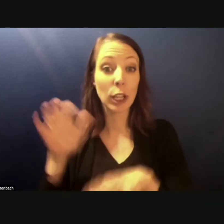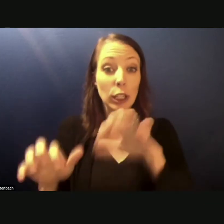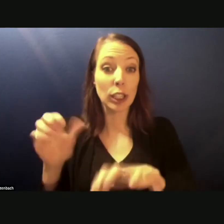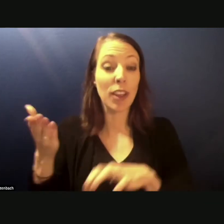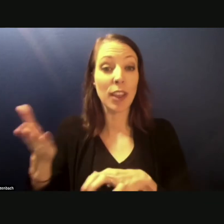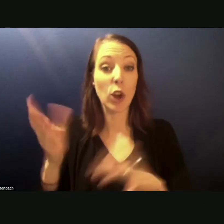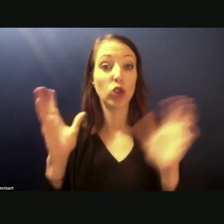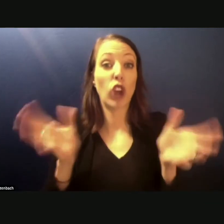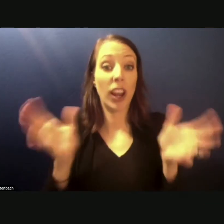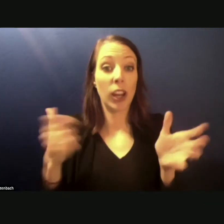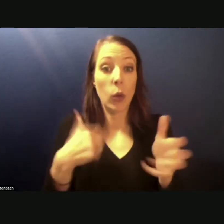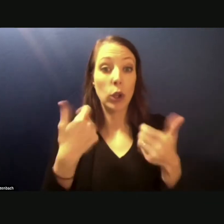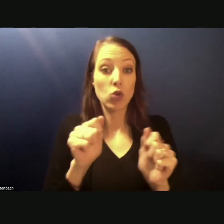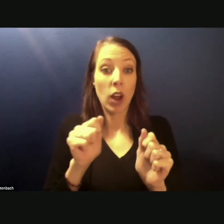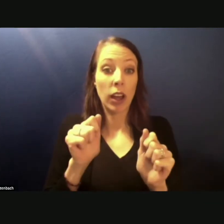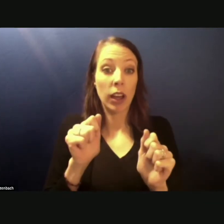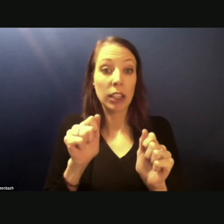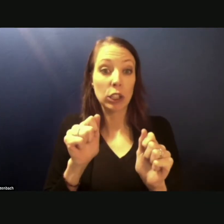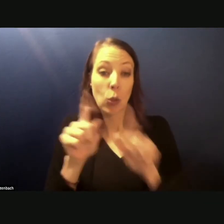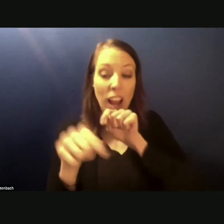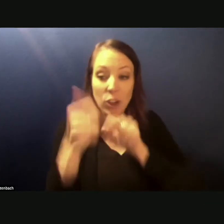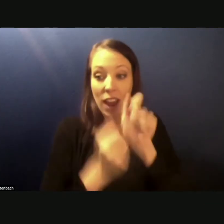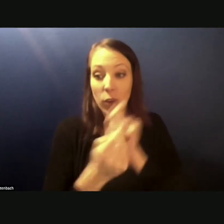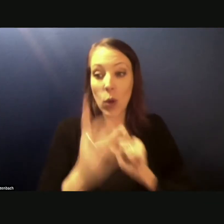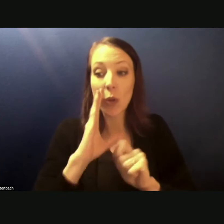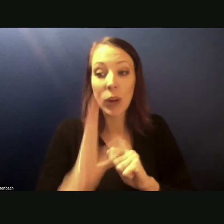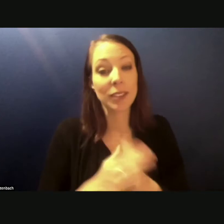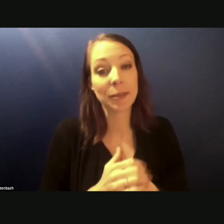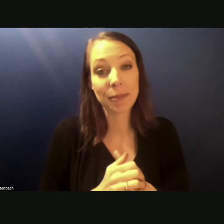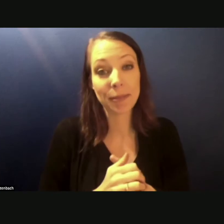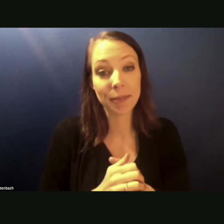and we'll try and get to everyone if we can.